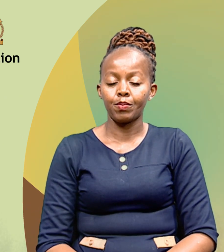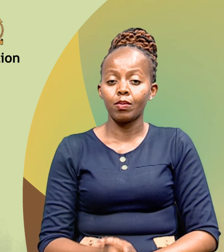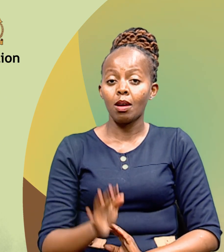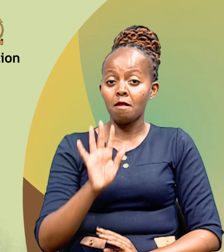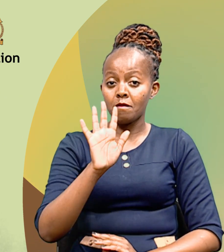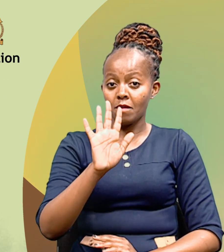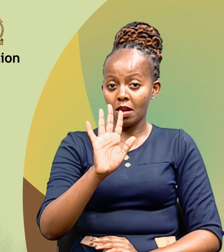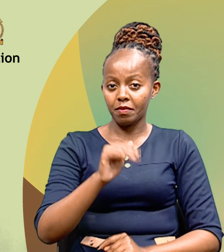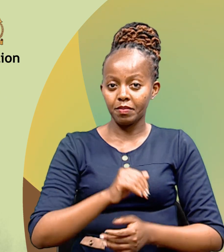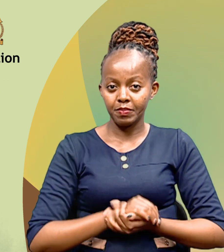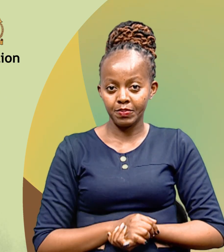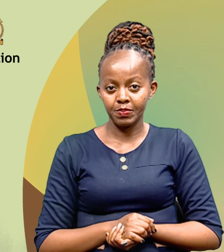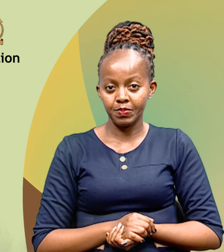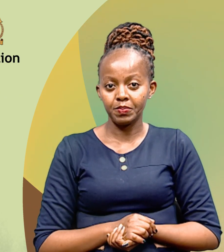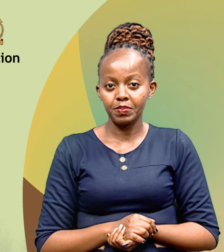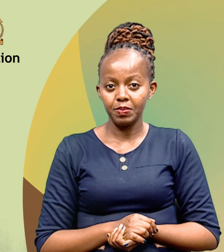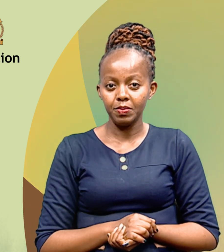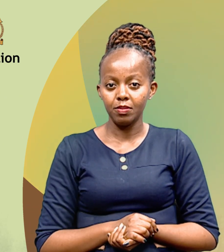5.